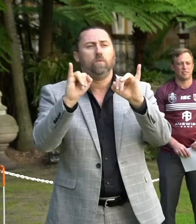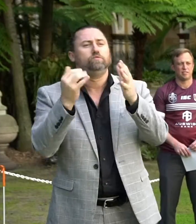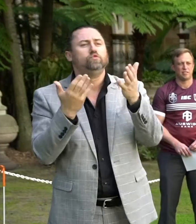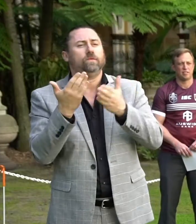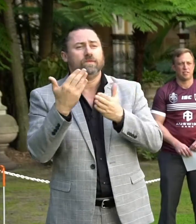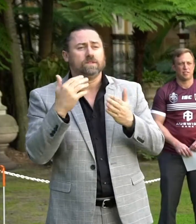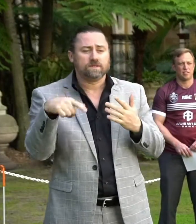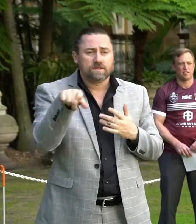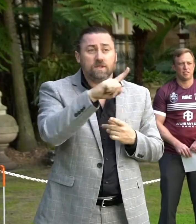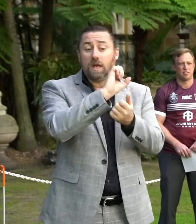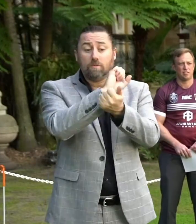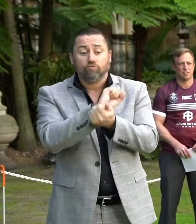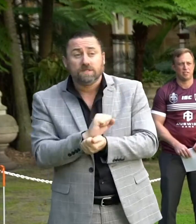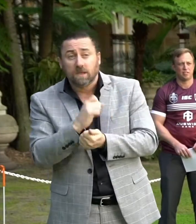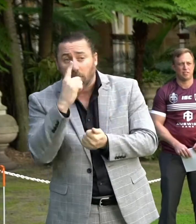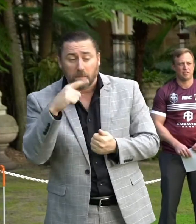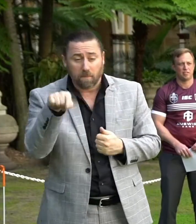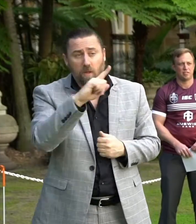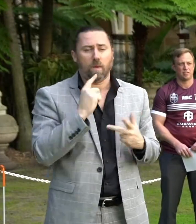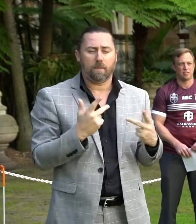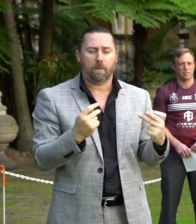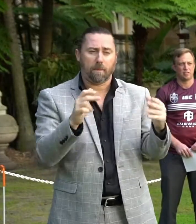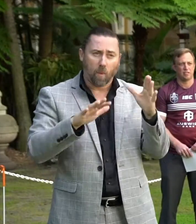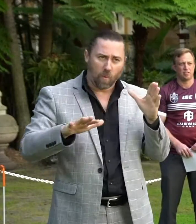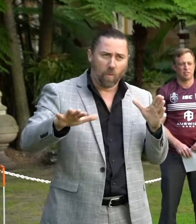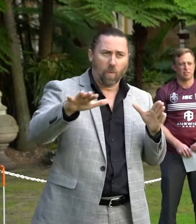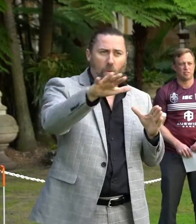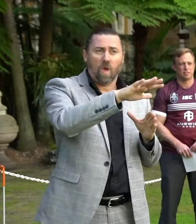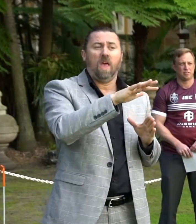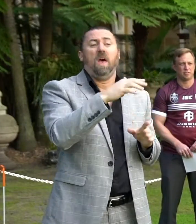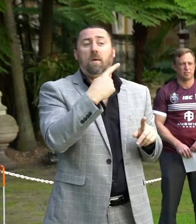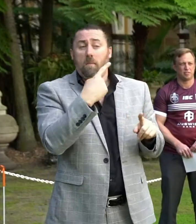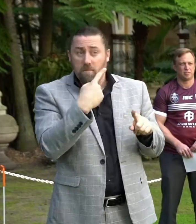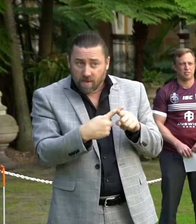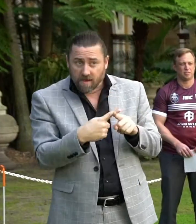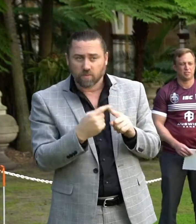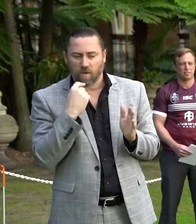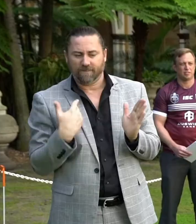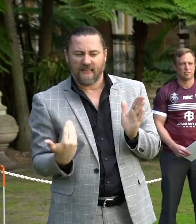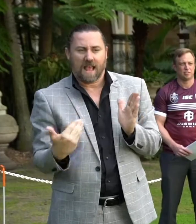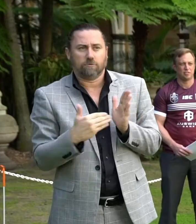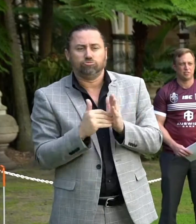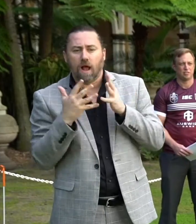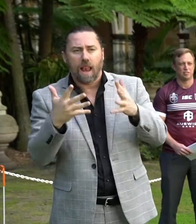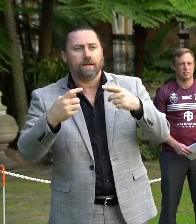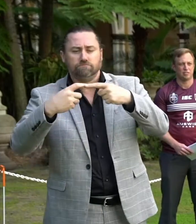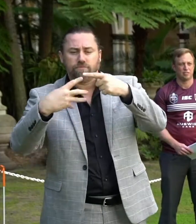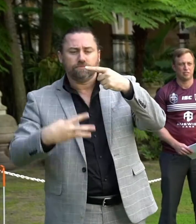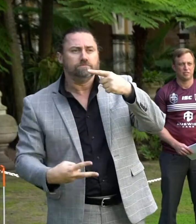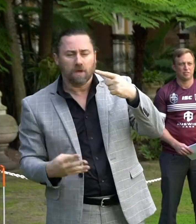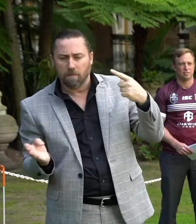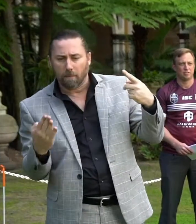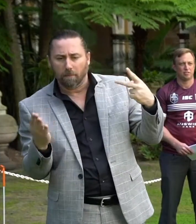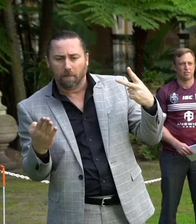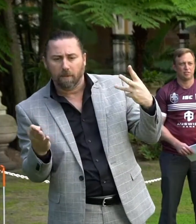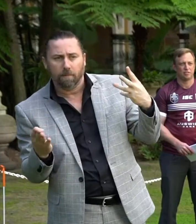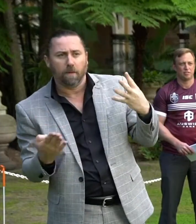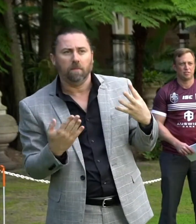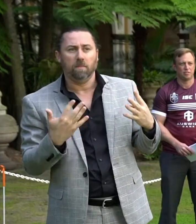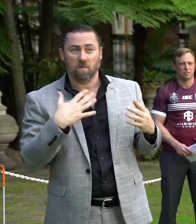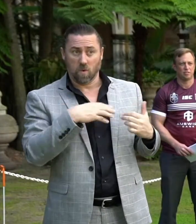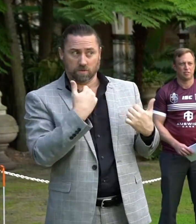services, our correctional services staff. But we will also move beyond that, because we have seen an increase in our